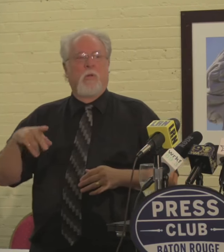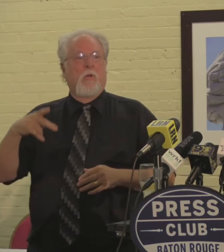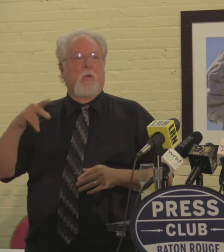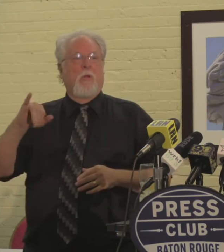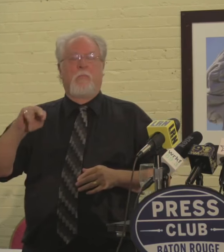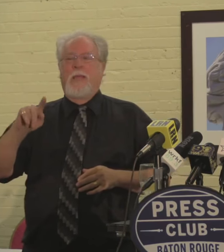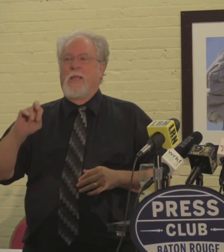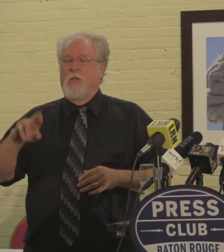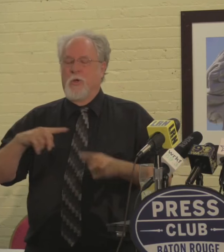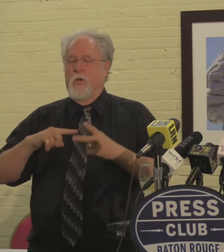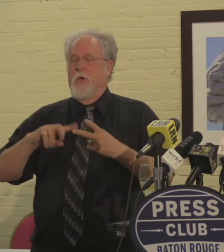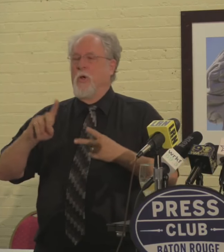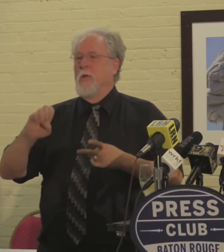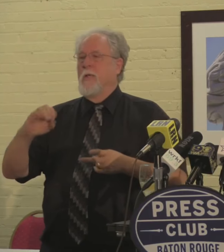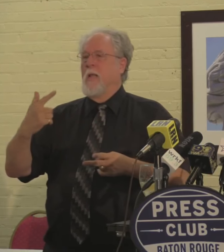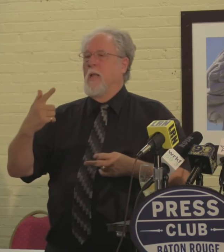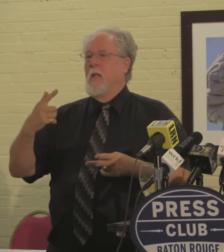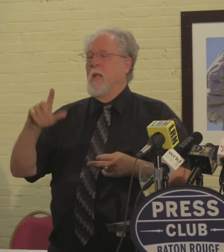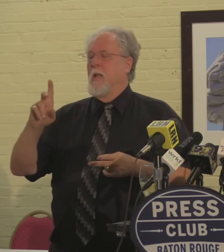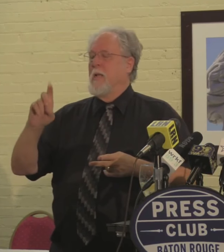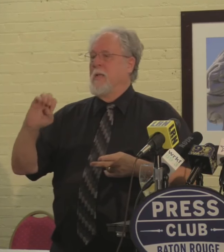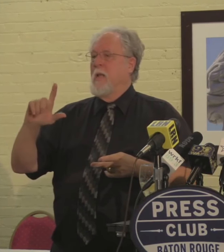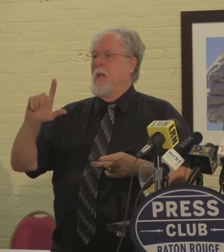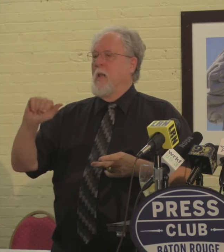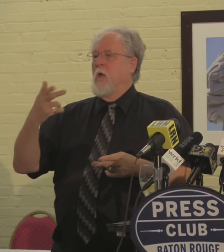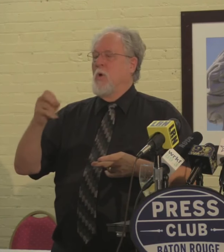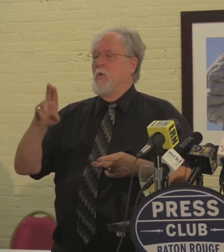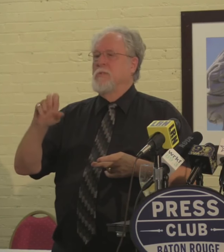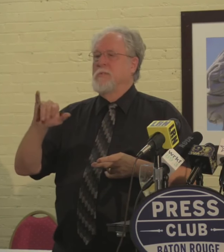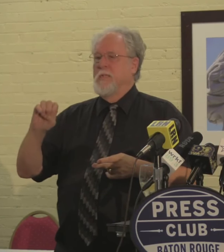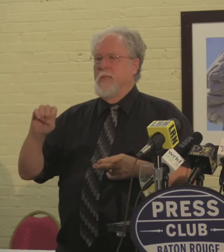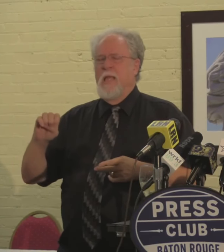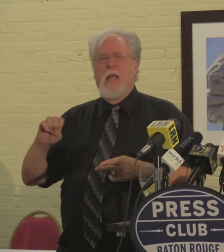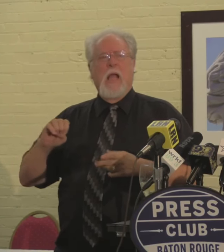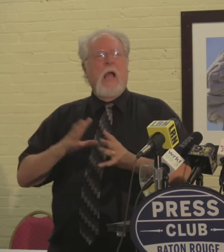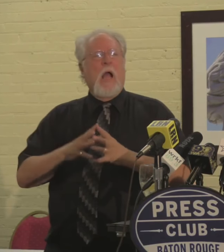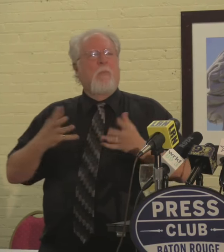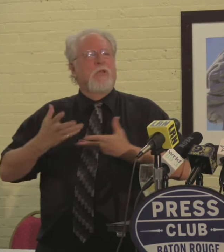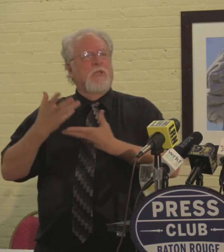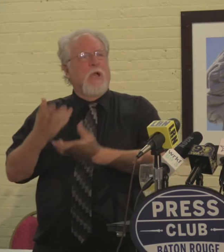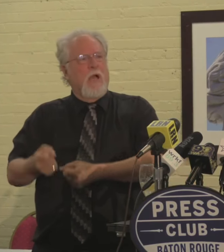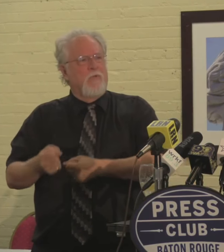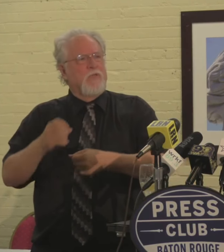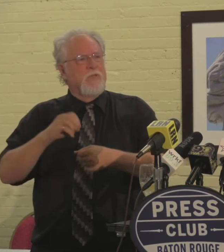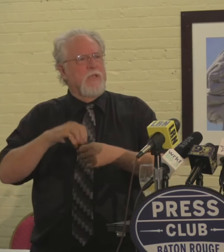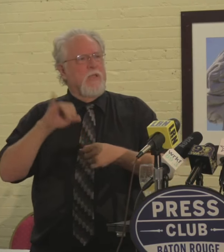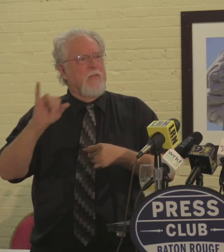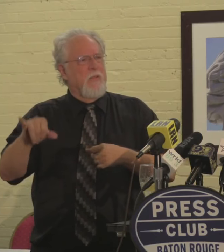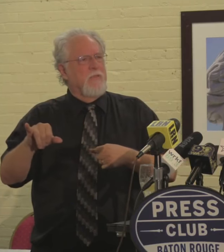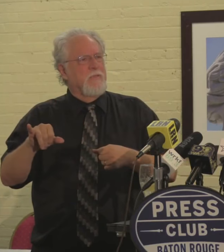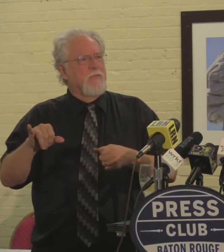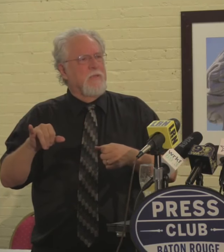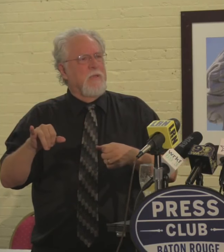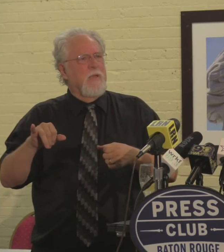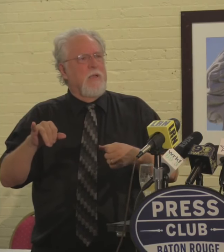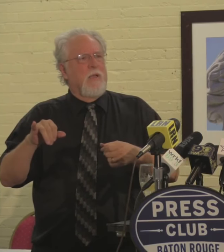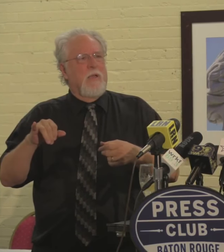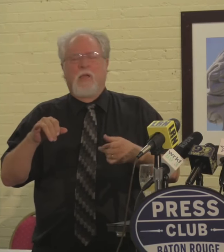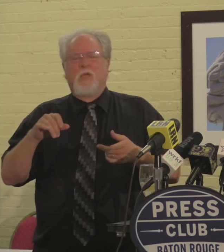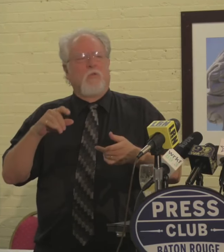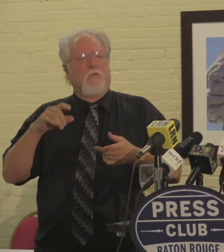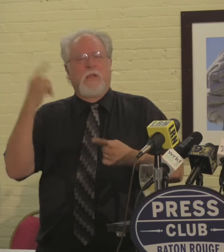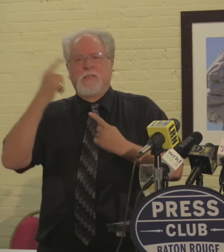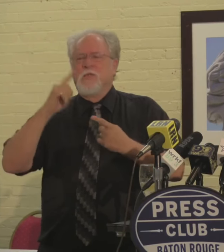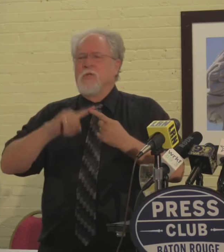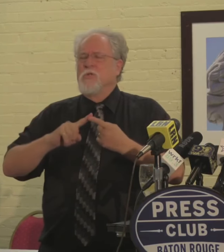Dillon Doucet, how much confidence do you have in Stephen Street, and has your administration ever considered defunding that office to